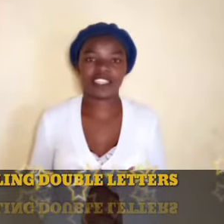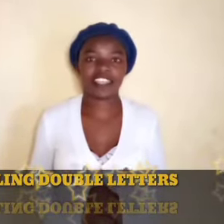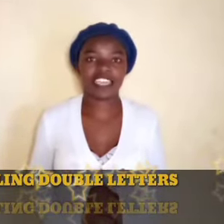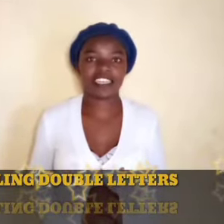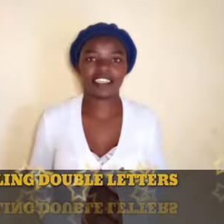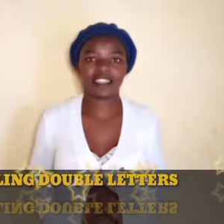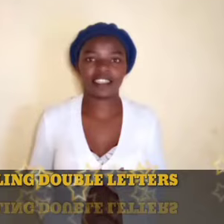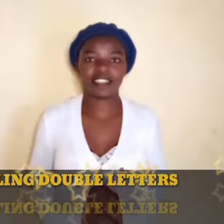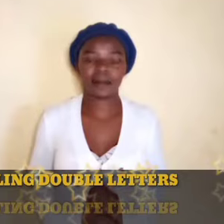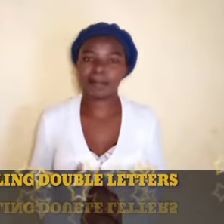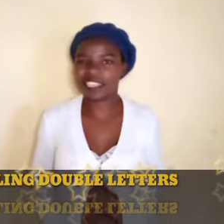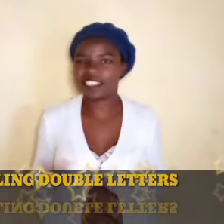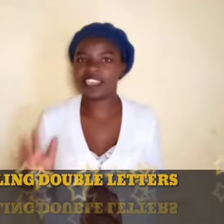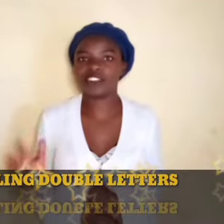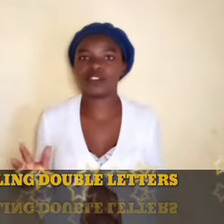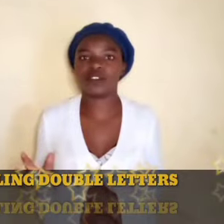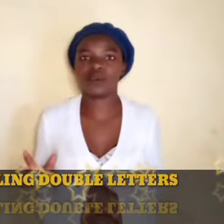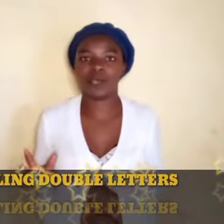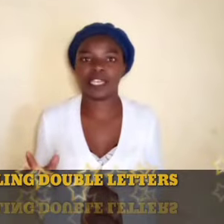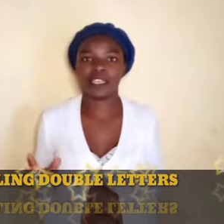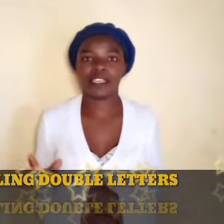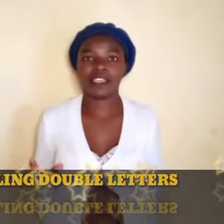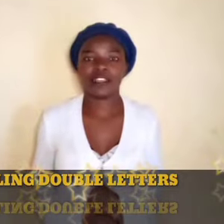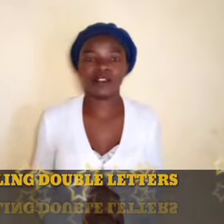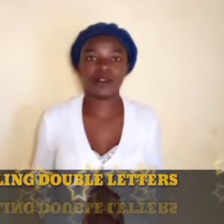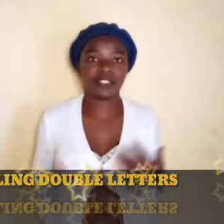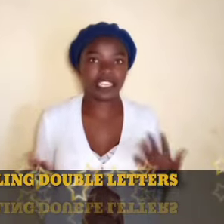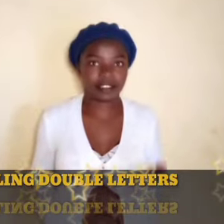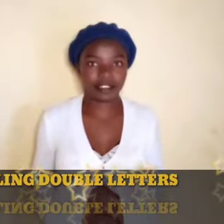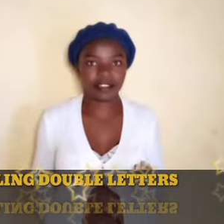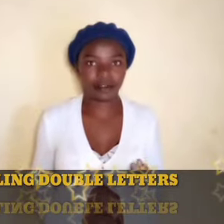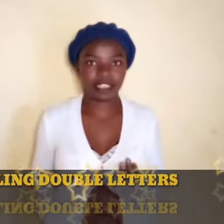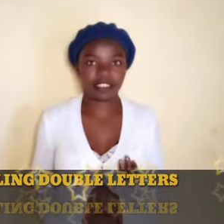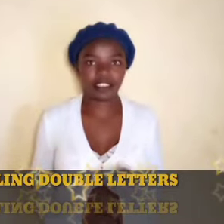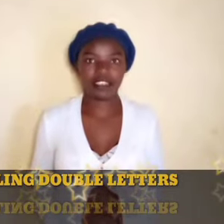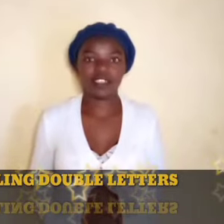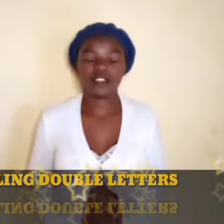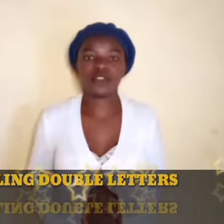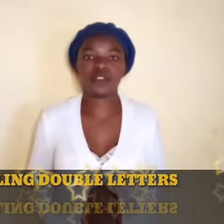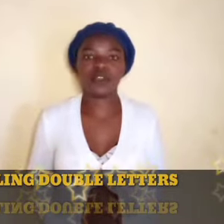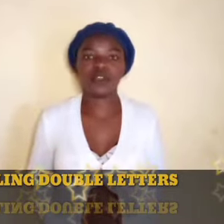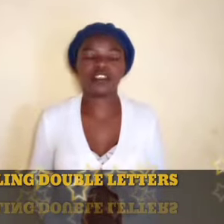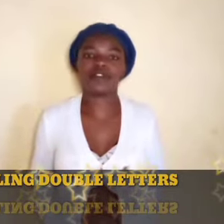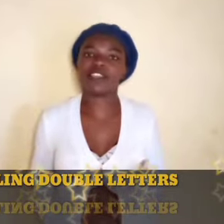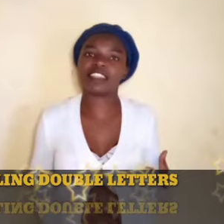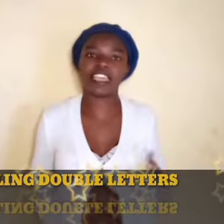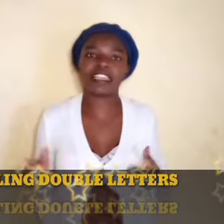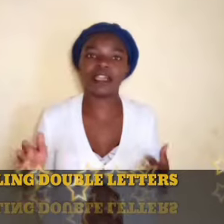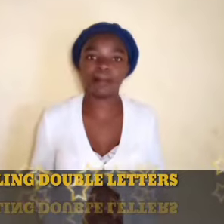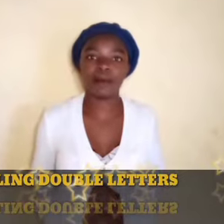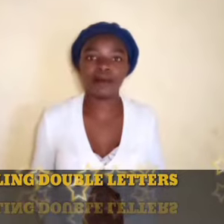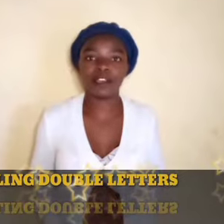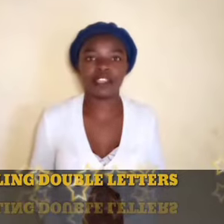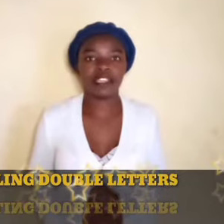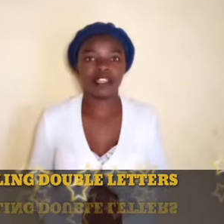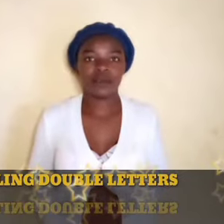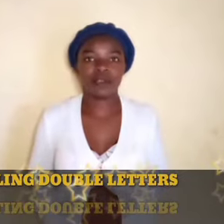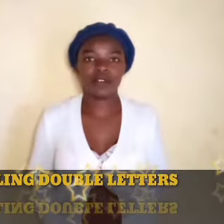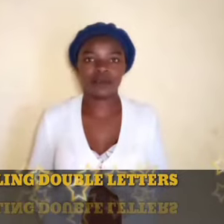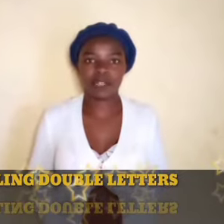side, but in a natural way, not exaggerating. So if we are signing book, what we will